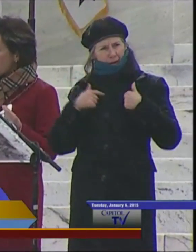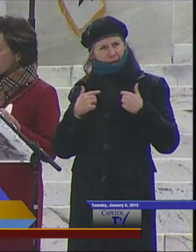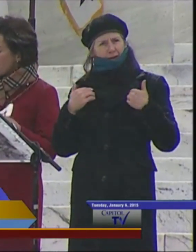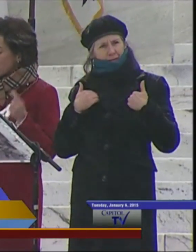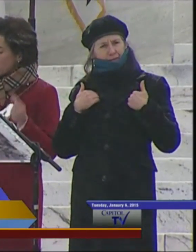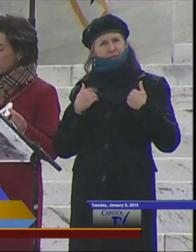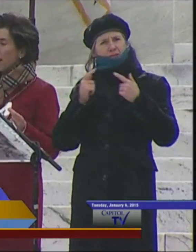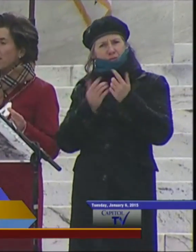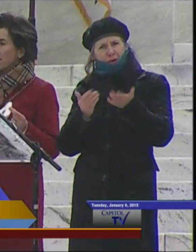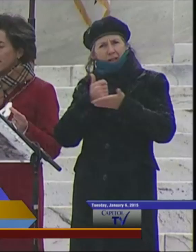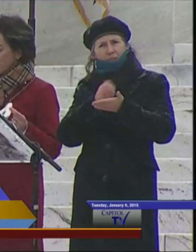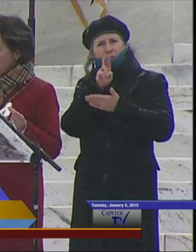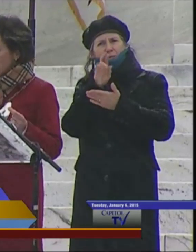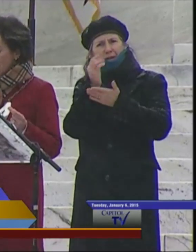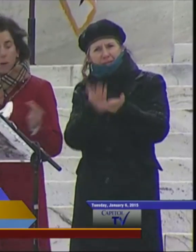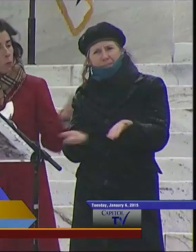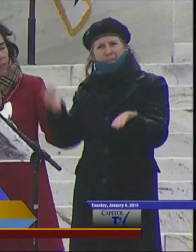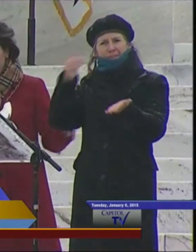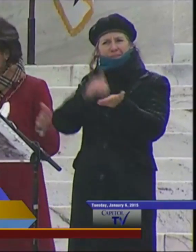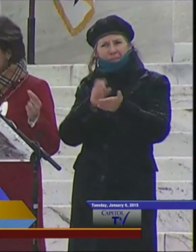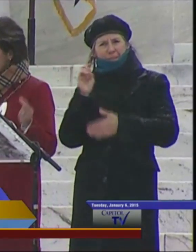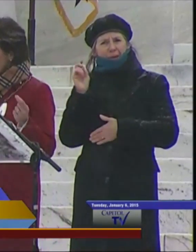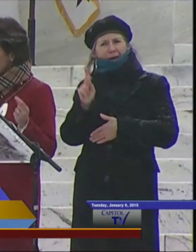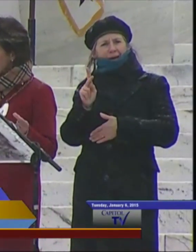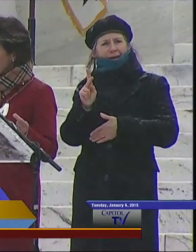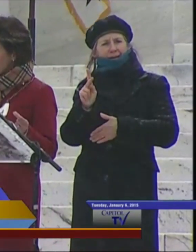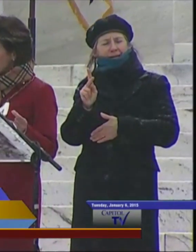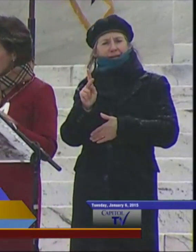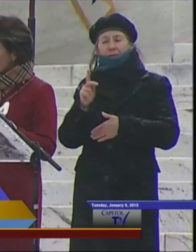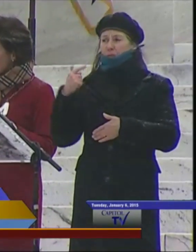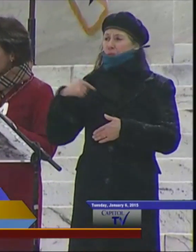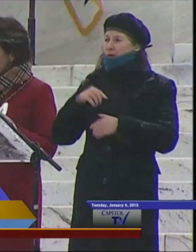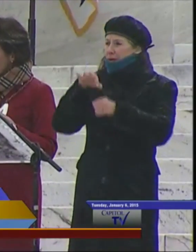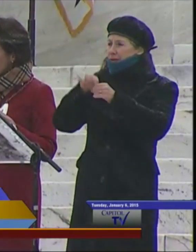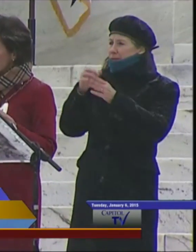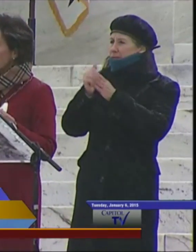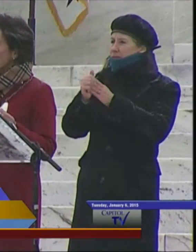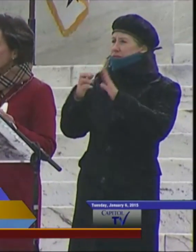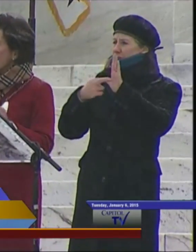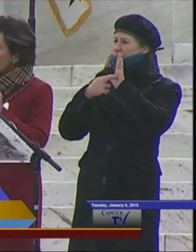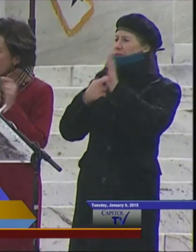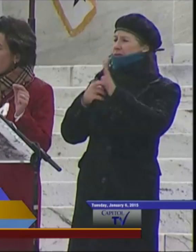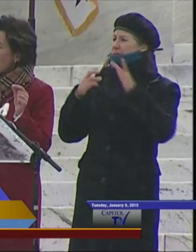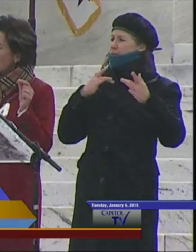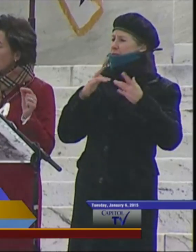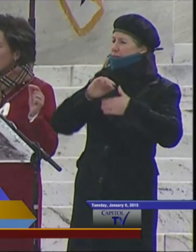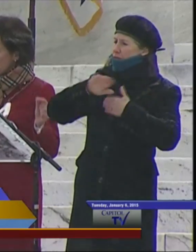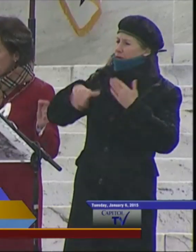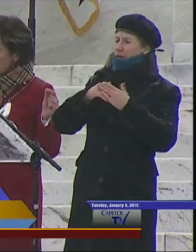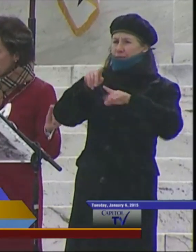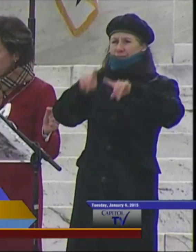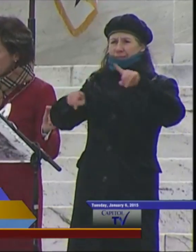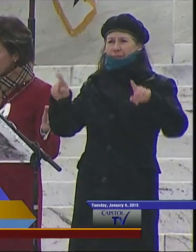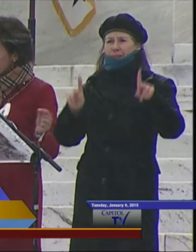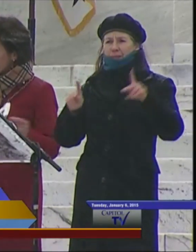the comeback of Rhode Island? How can we, as elected leaders, represent the concerns of all the diverse people